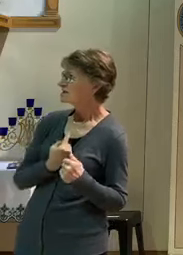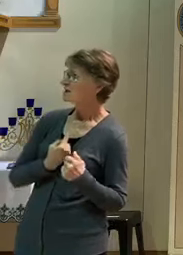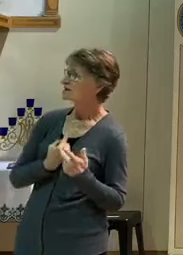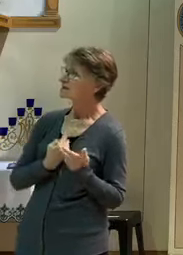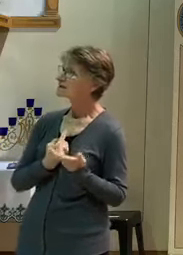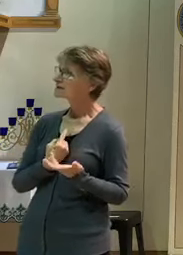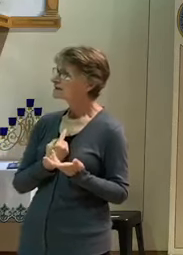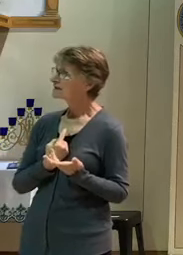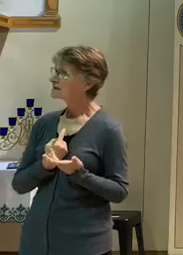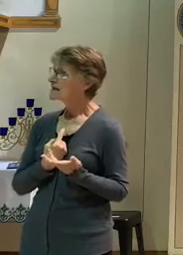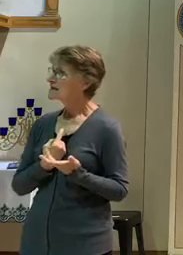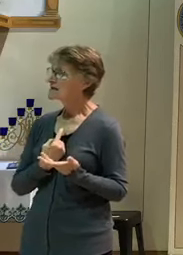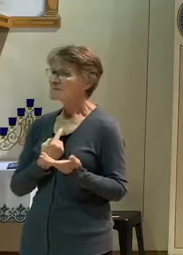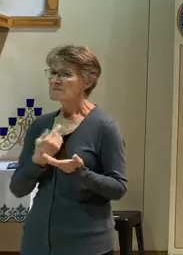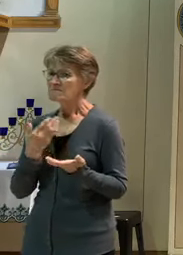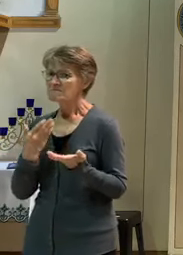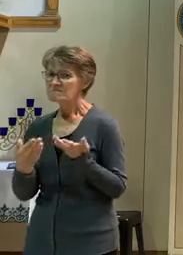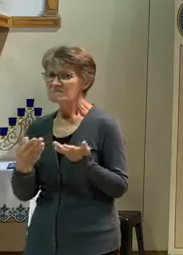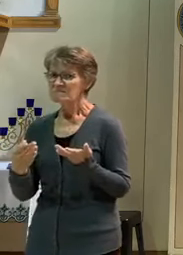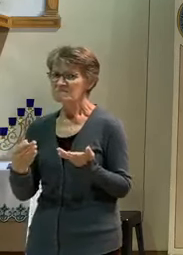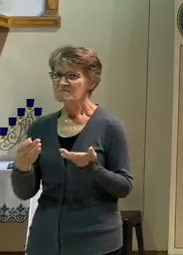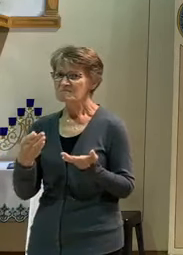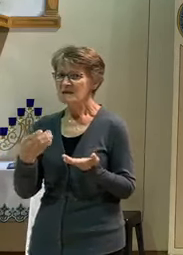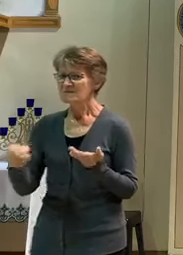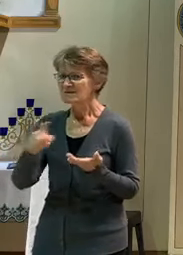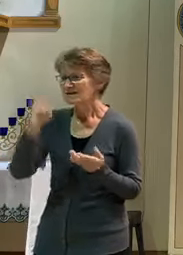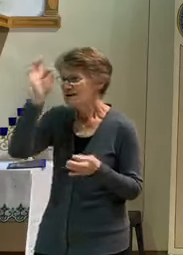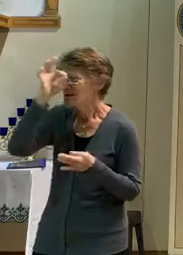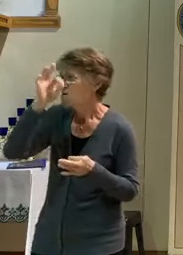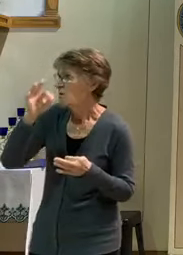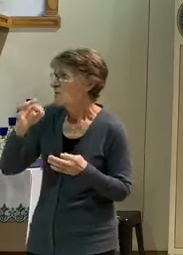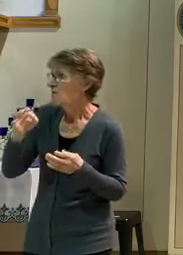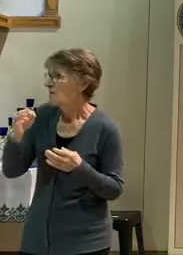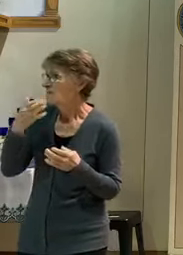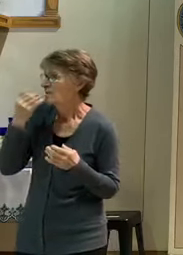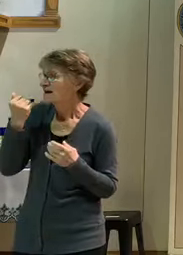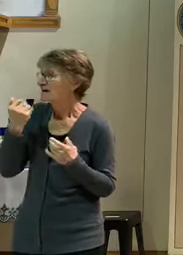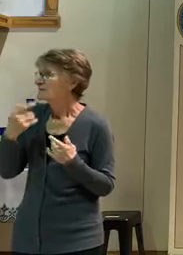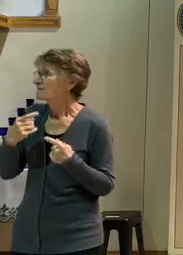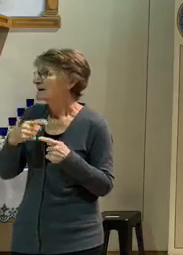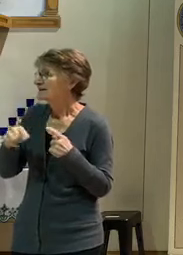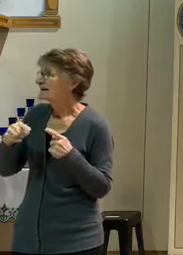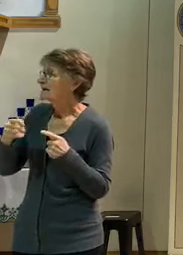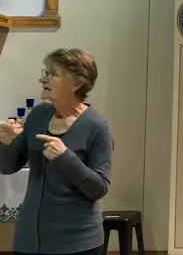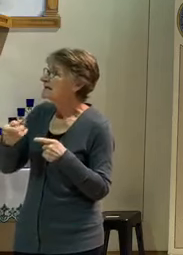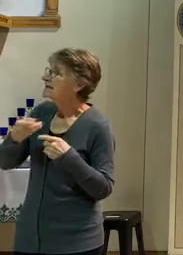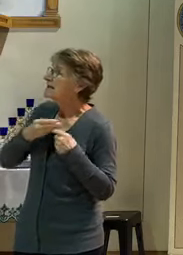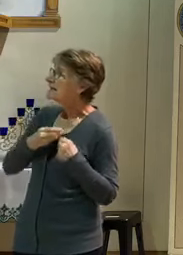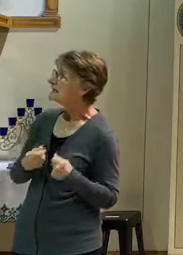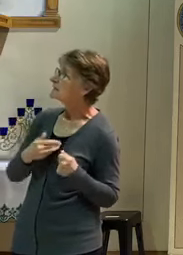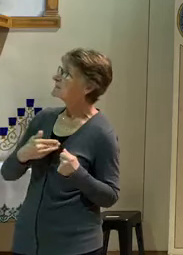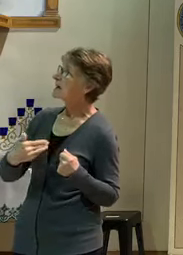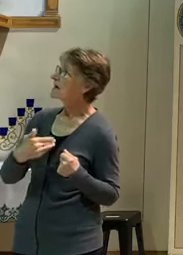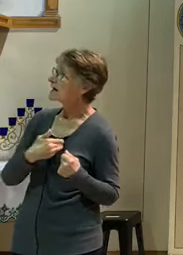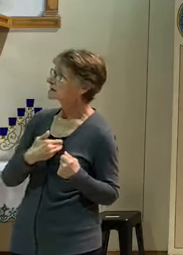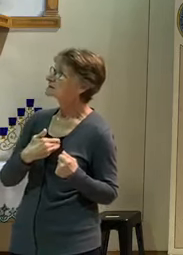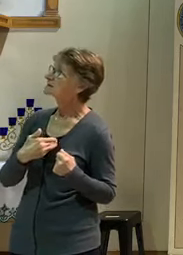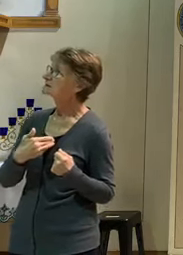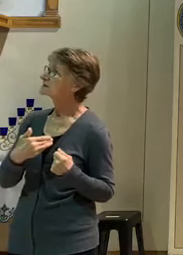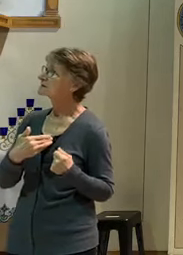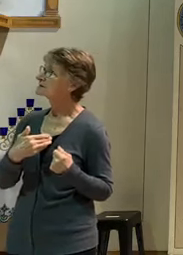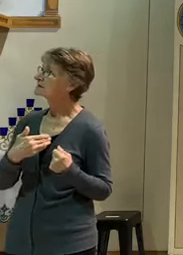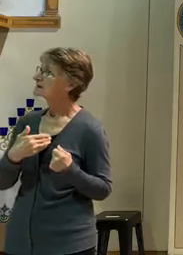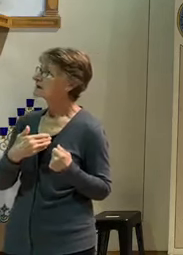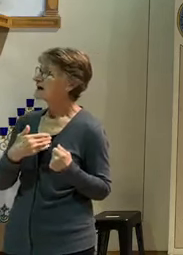have been an accident on that person. They probably didn't know any better, but we have to come and say, Lord, my heart